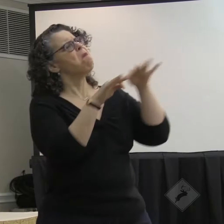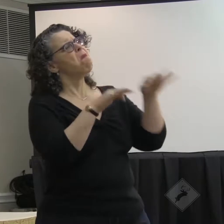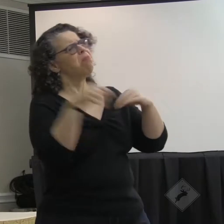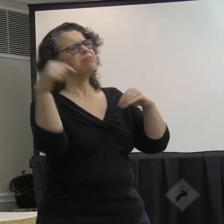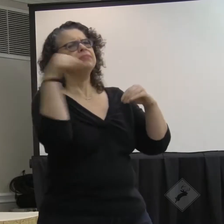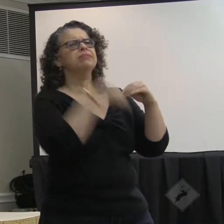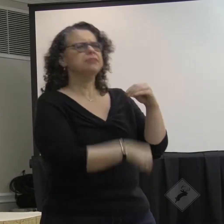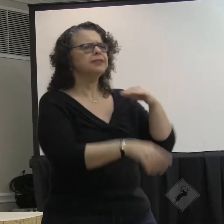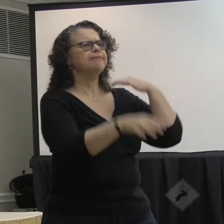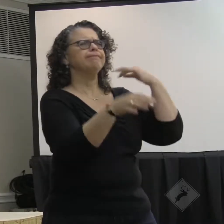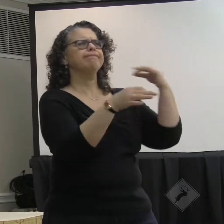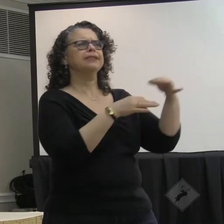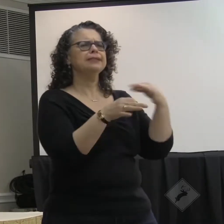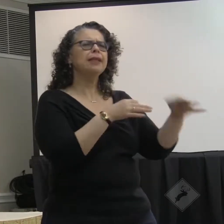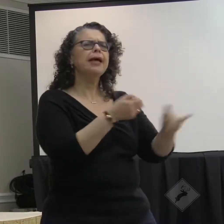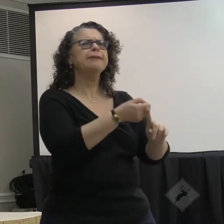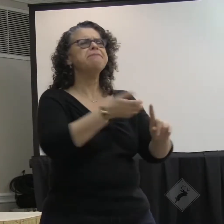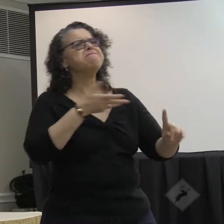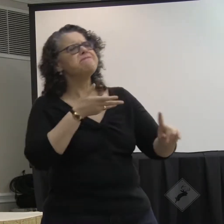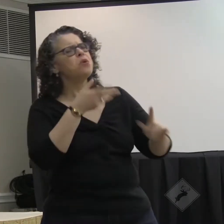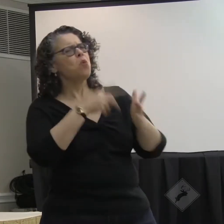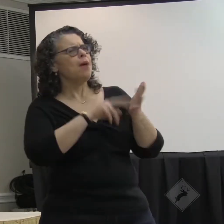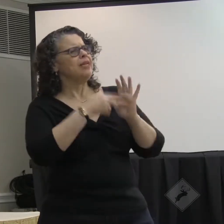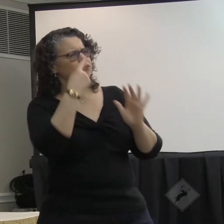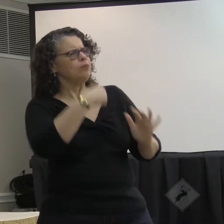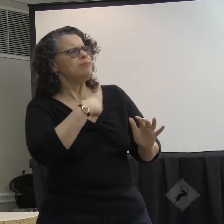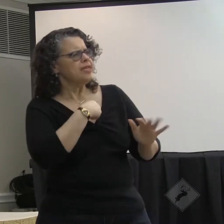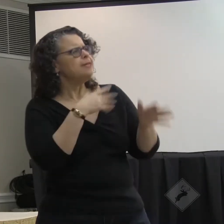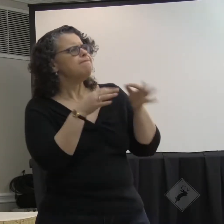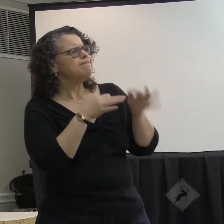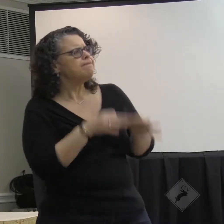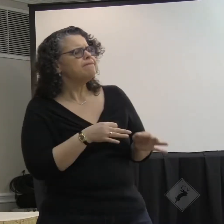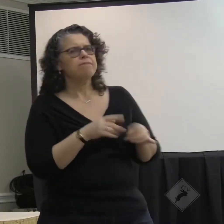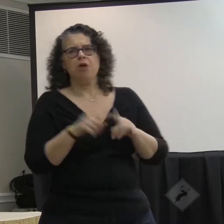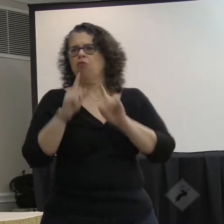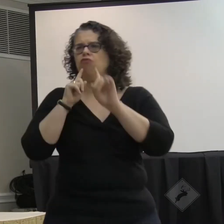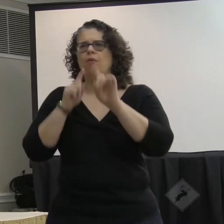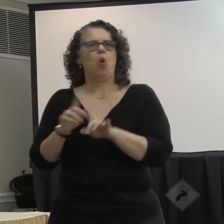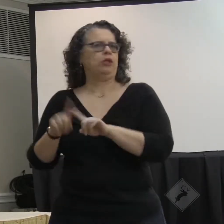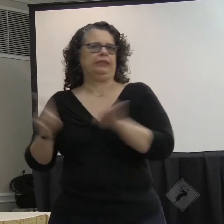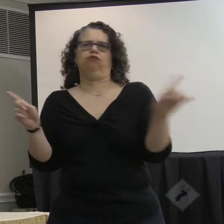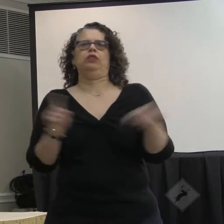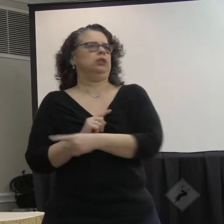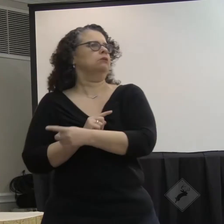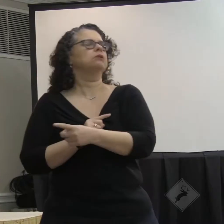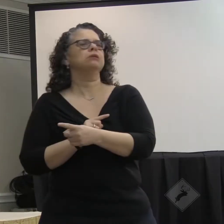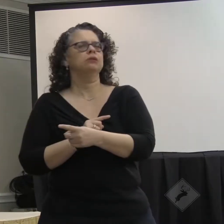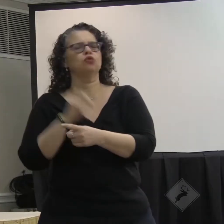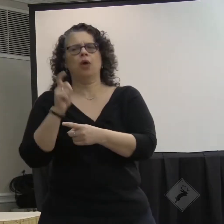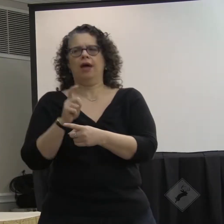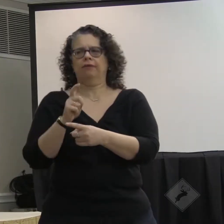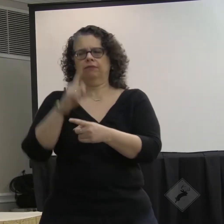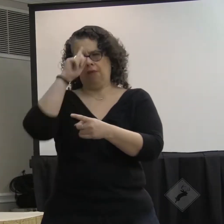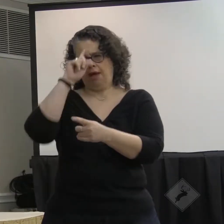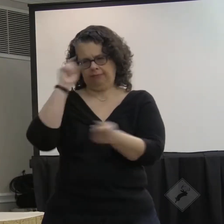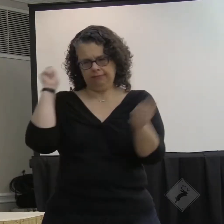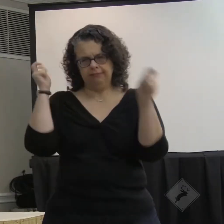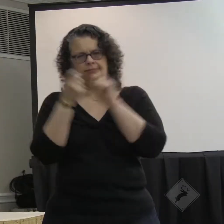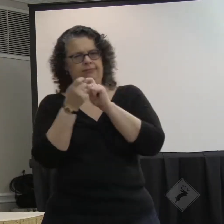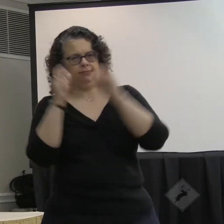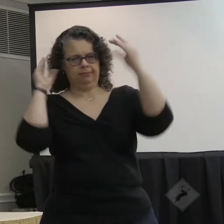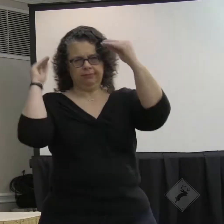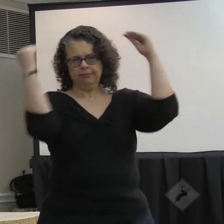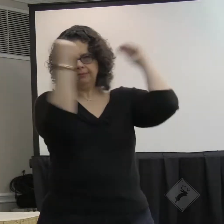and explain, you know, what it means to you. But with a reporter, that doesn't work. So you have to get into a different mindset.